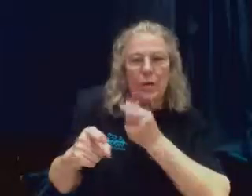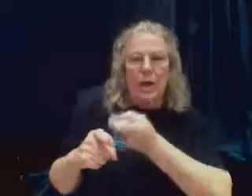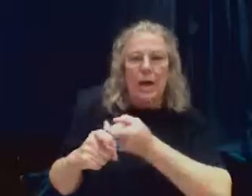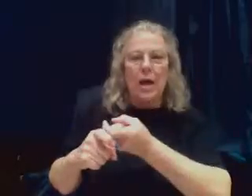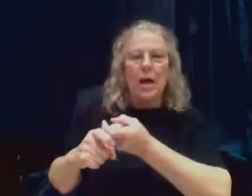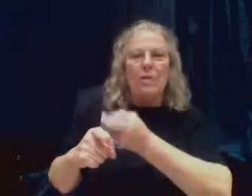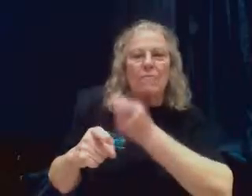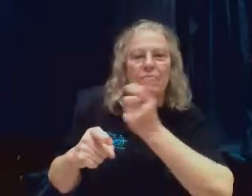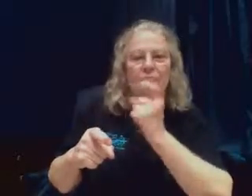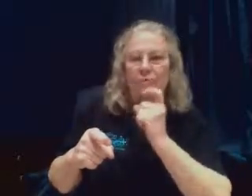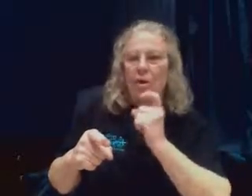away. From.